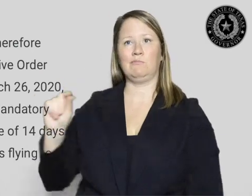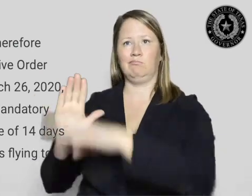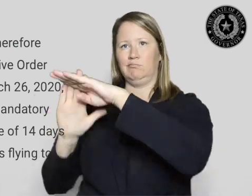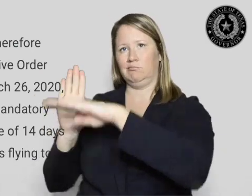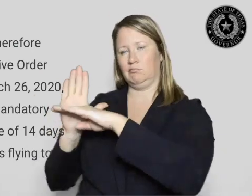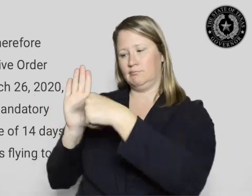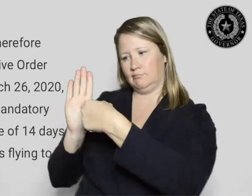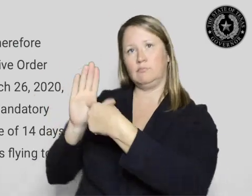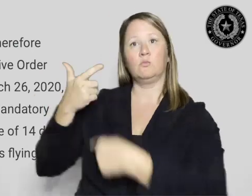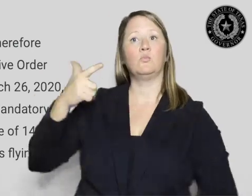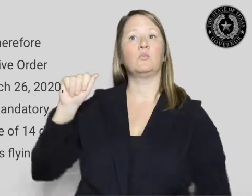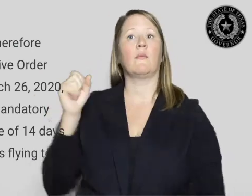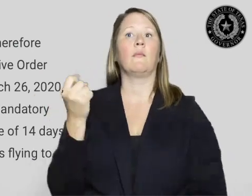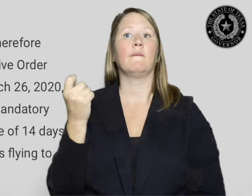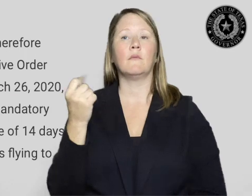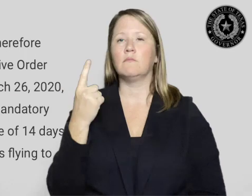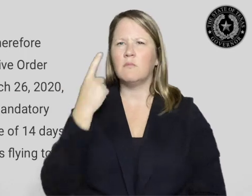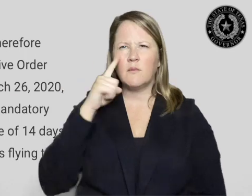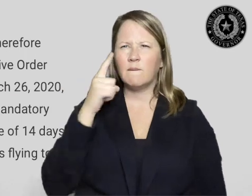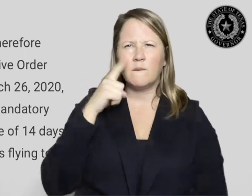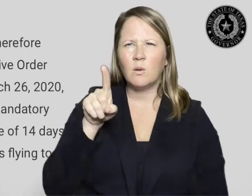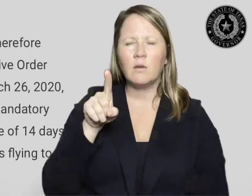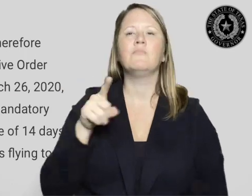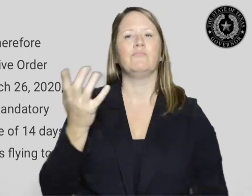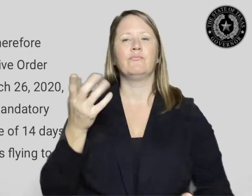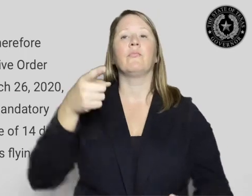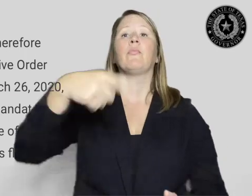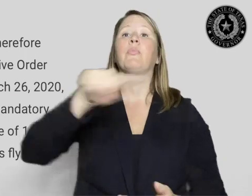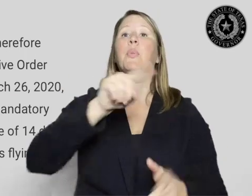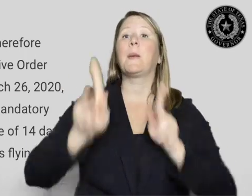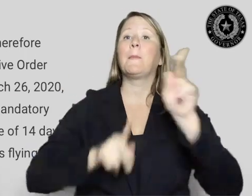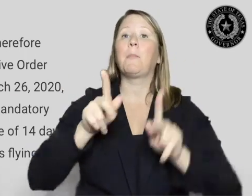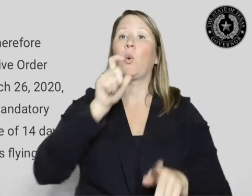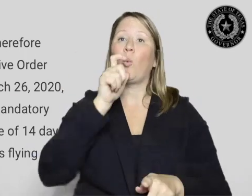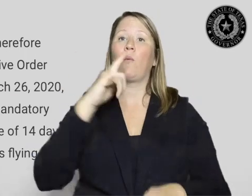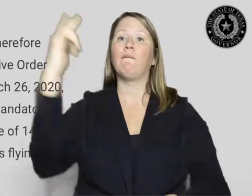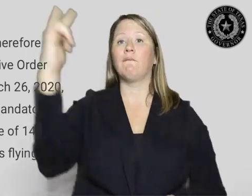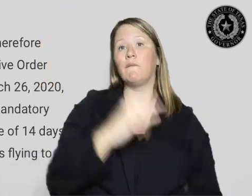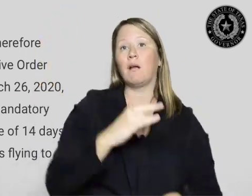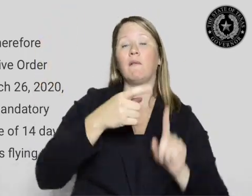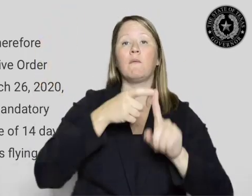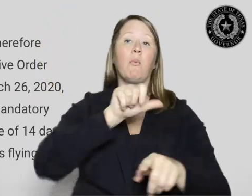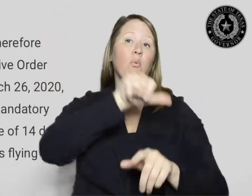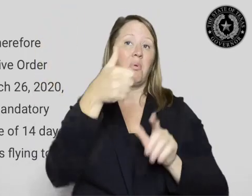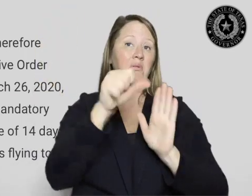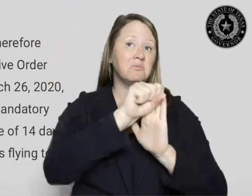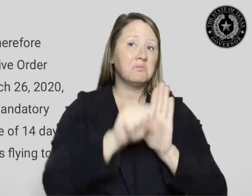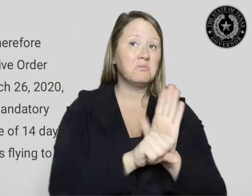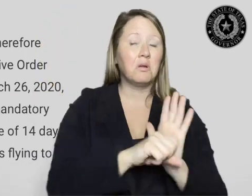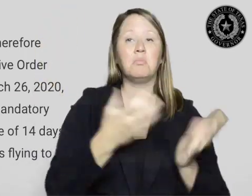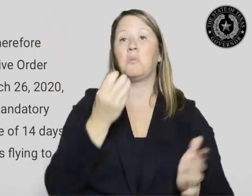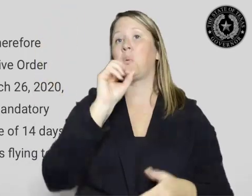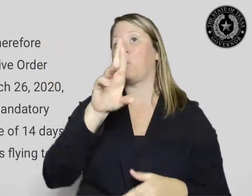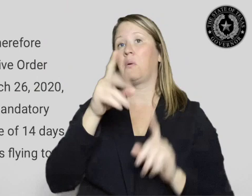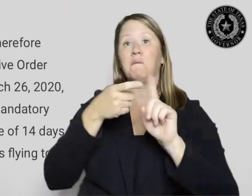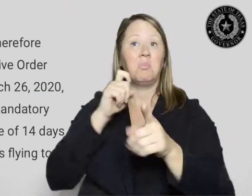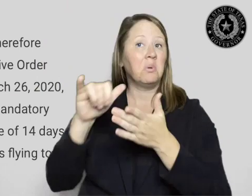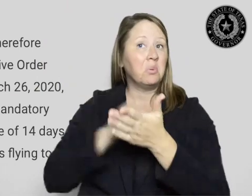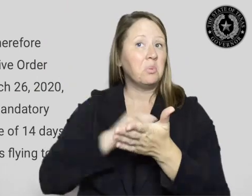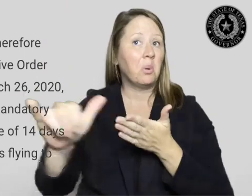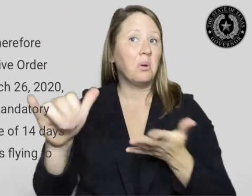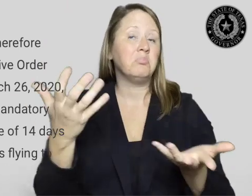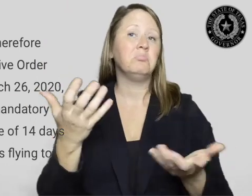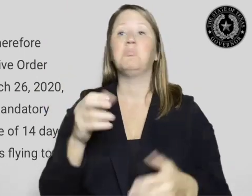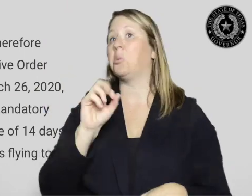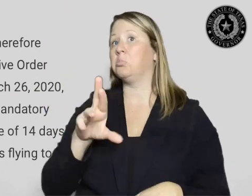whereas I therefore issued Executive Order GA-11 on March 26, 2020, to impose